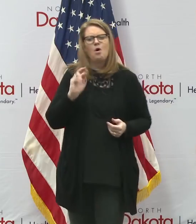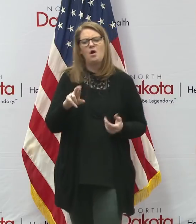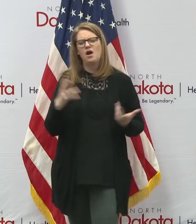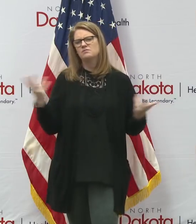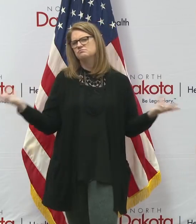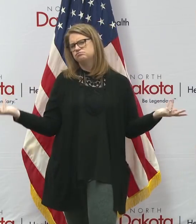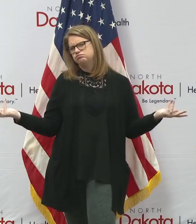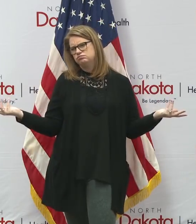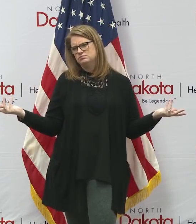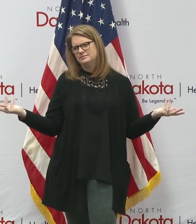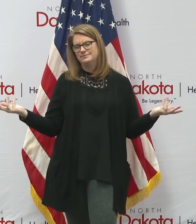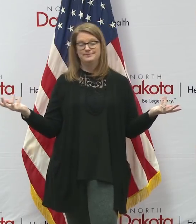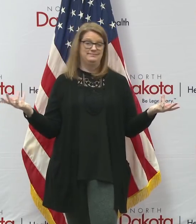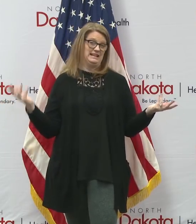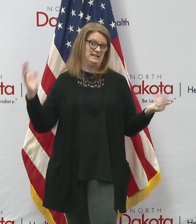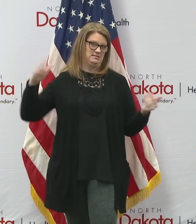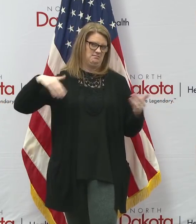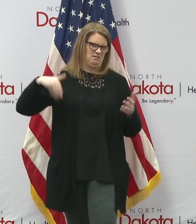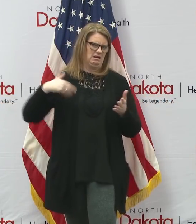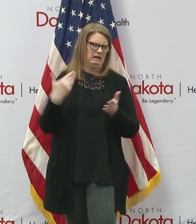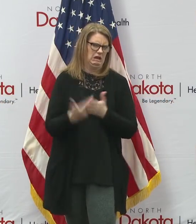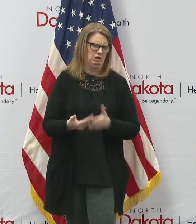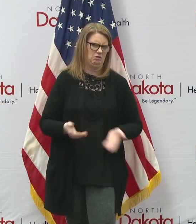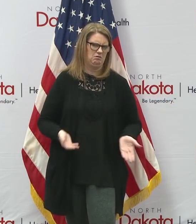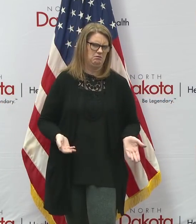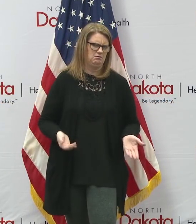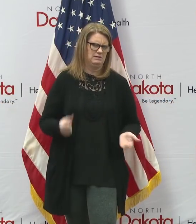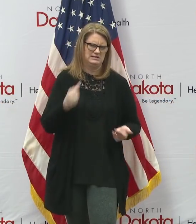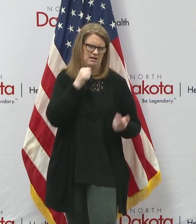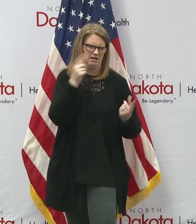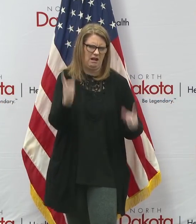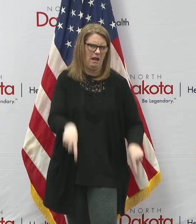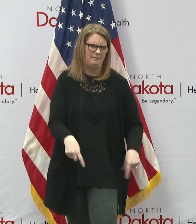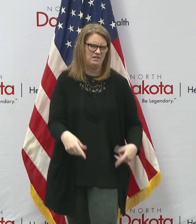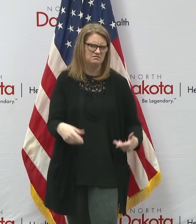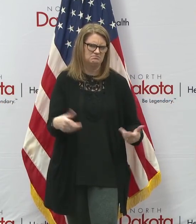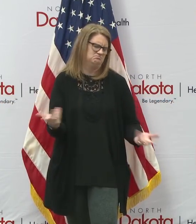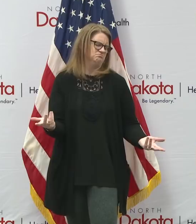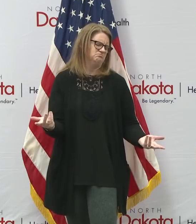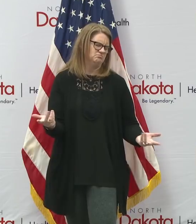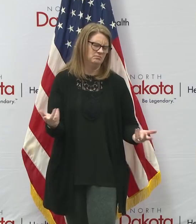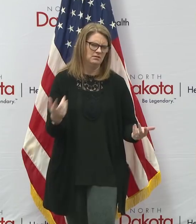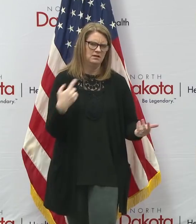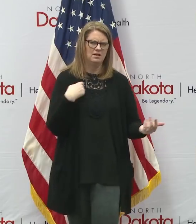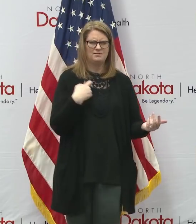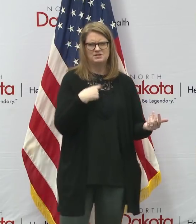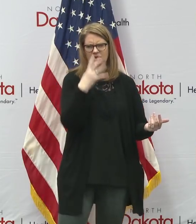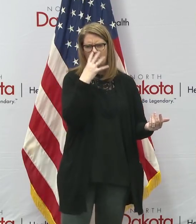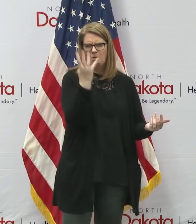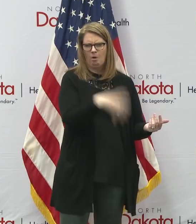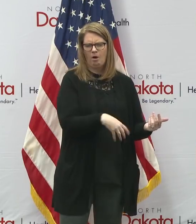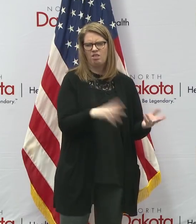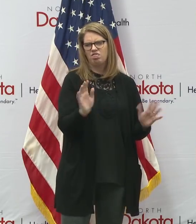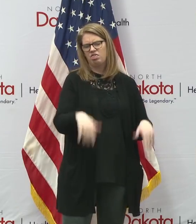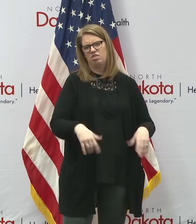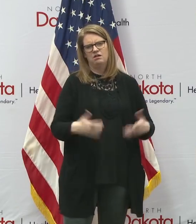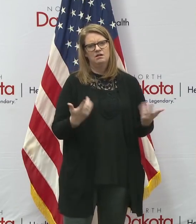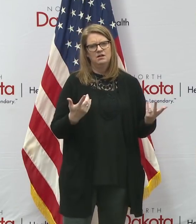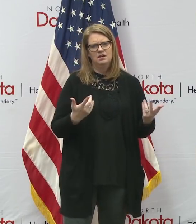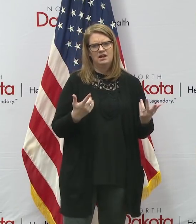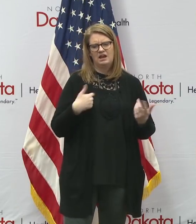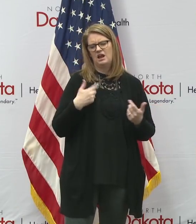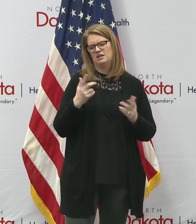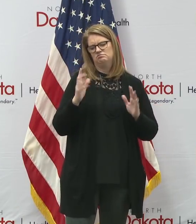hey, because it isn't here yet, it's not going to come here, and then we'll continue to ignore orders that will,